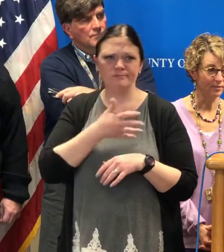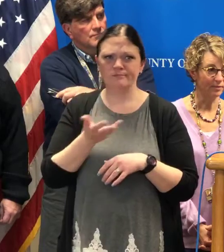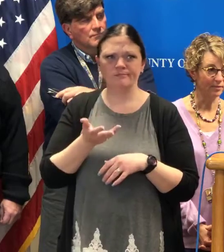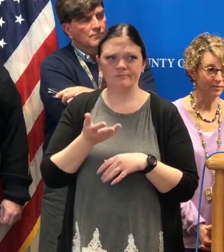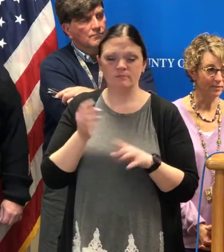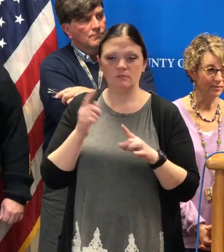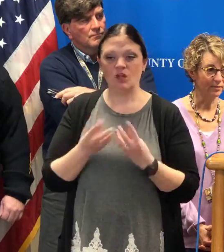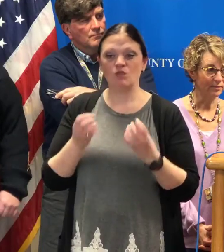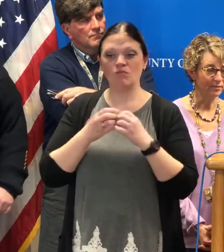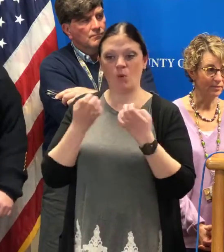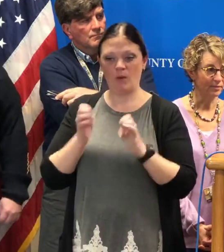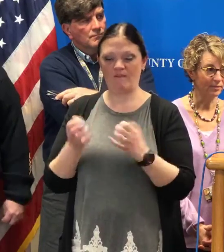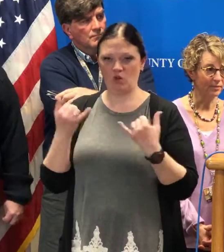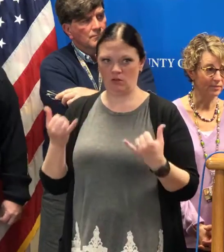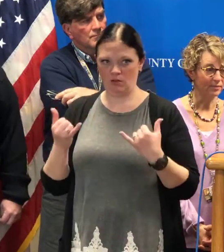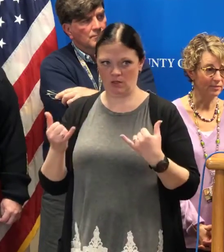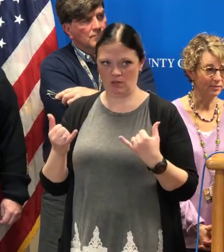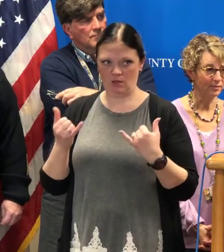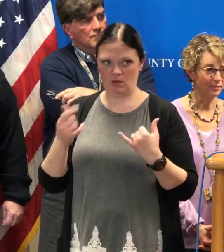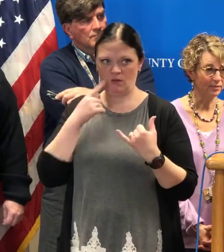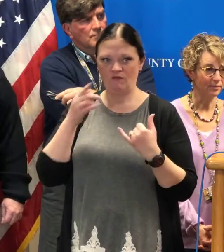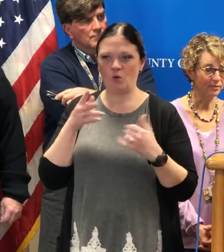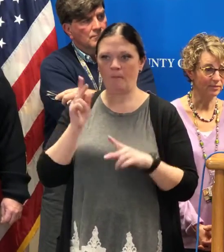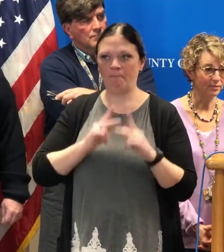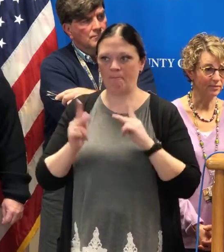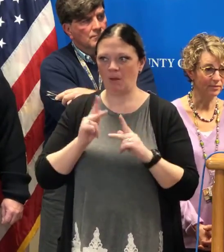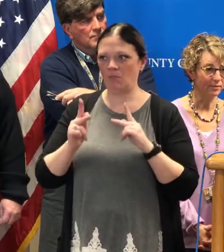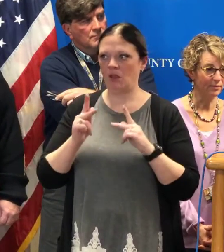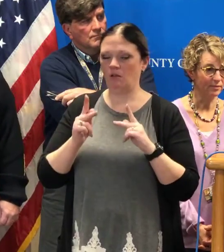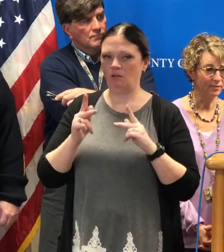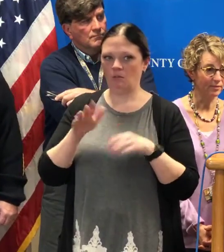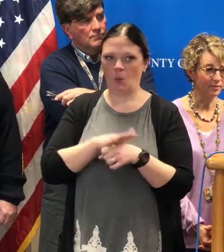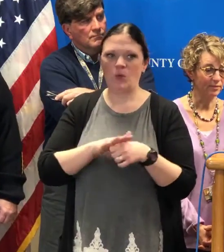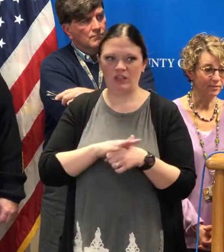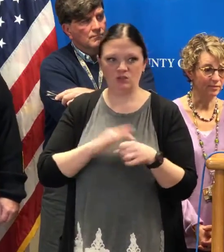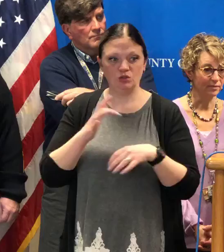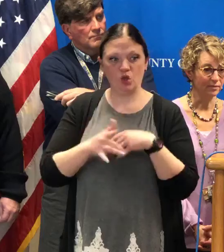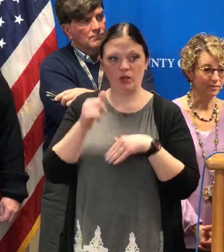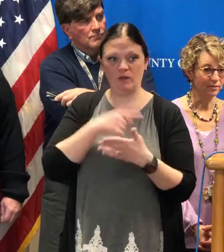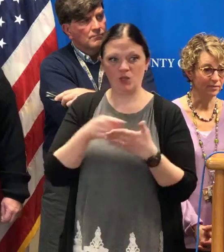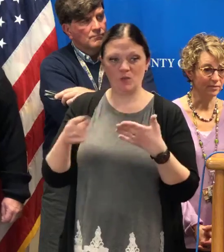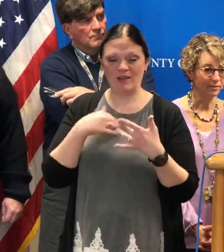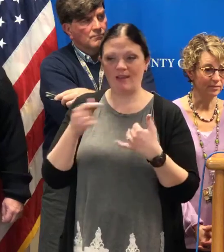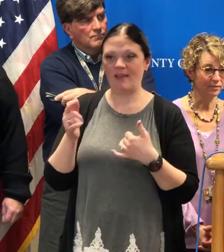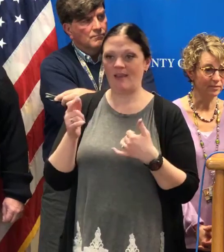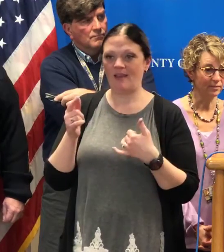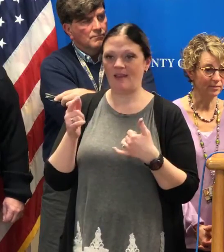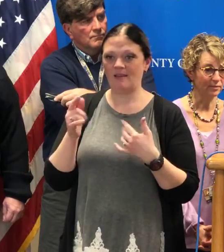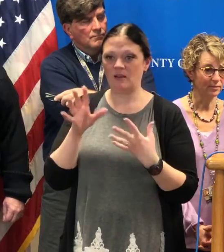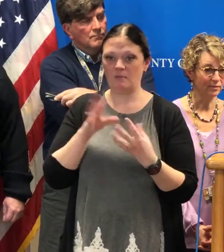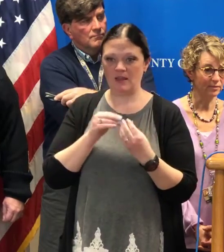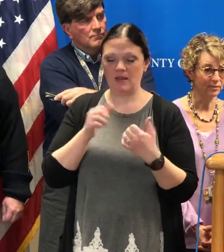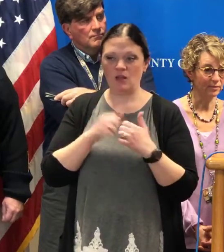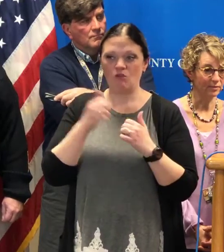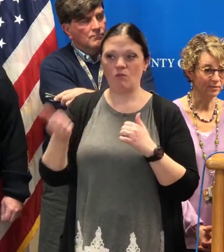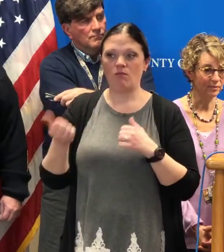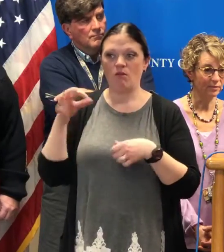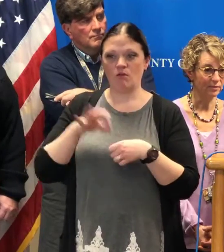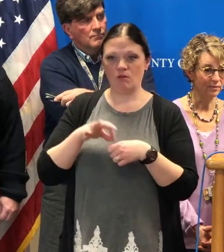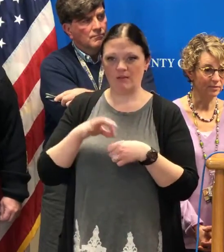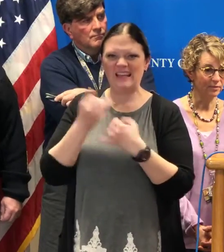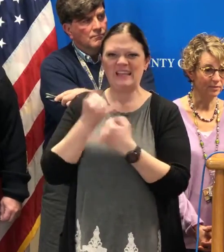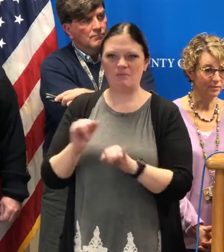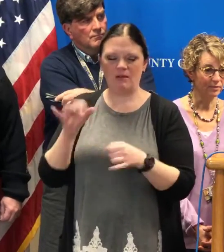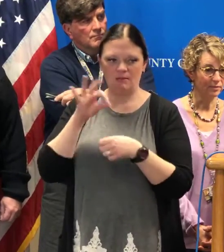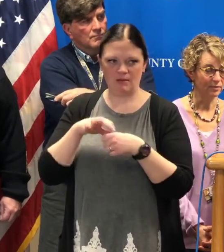more effort that's being made, especially in public-facing locations. Earlier this week, I had a meeting with members of the other